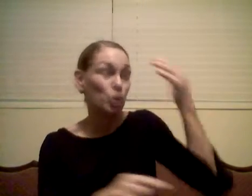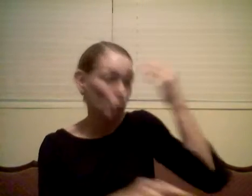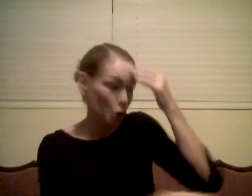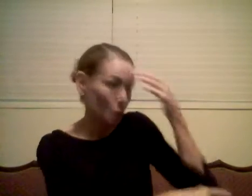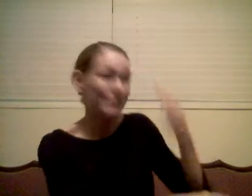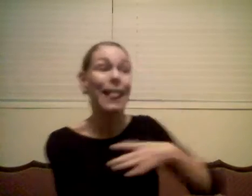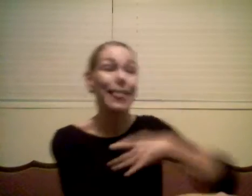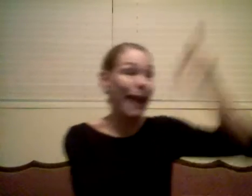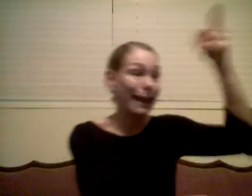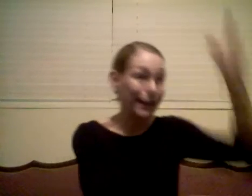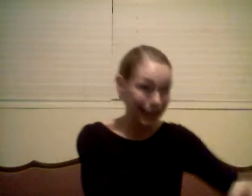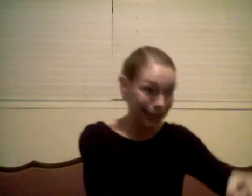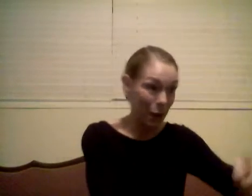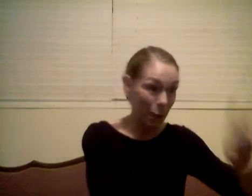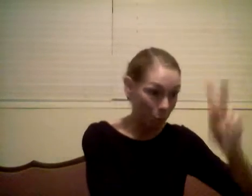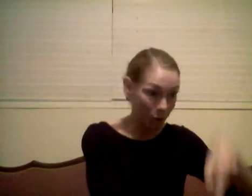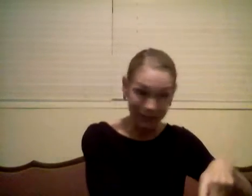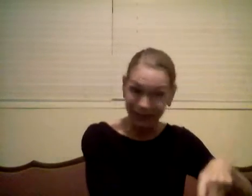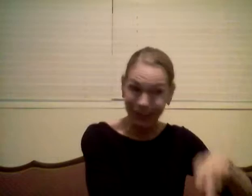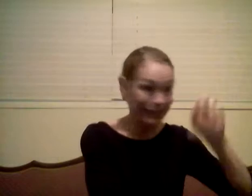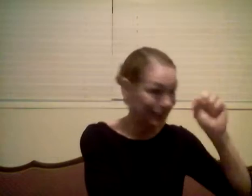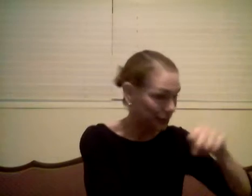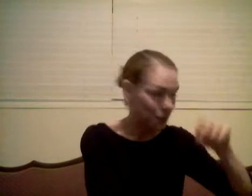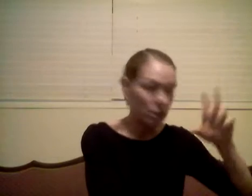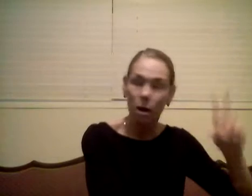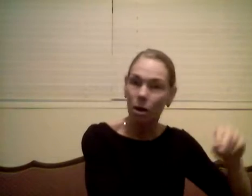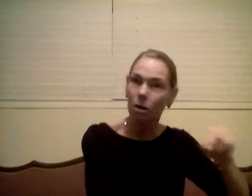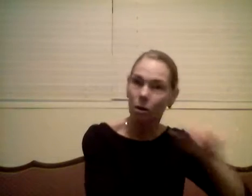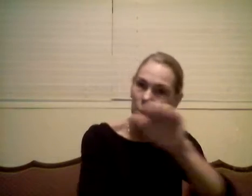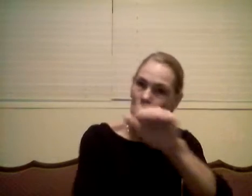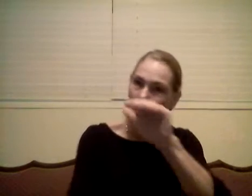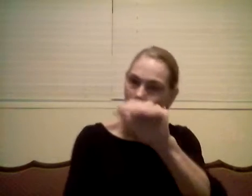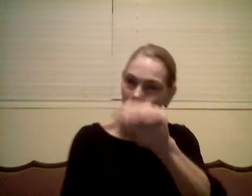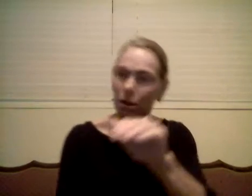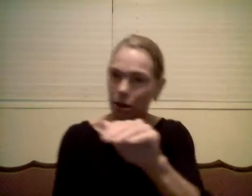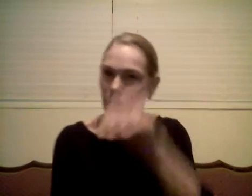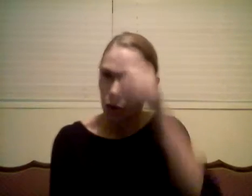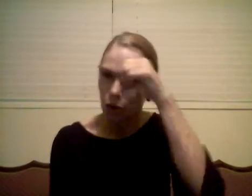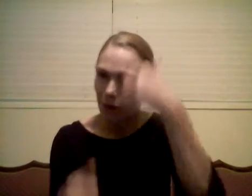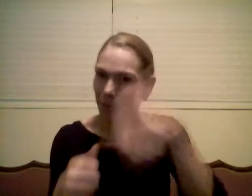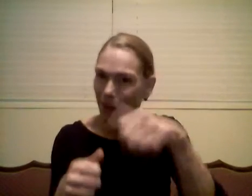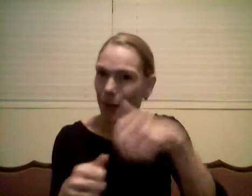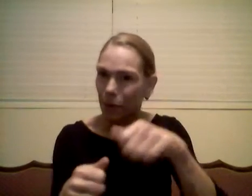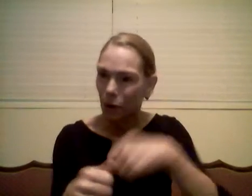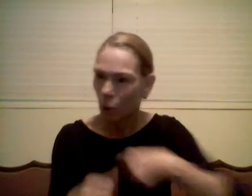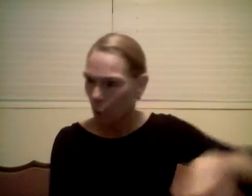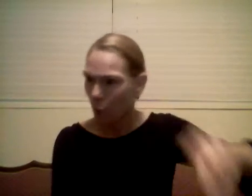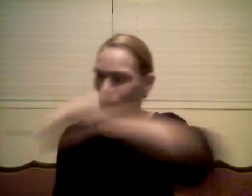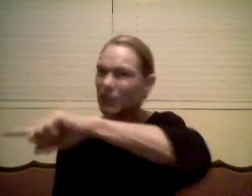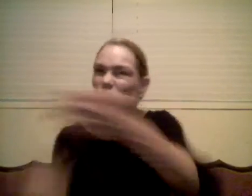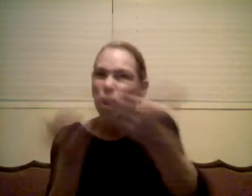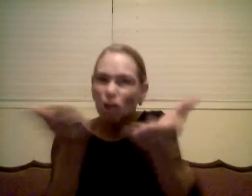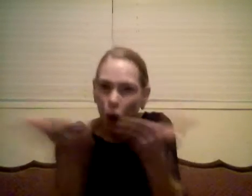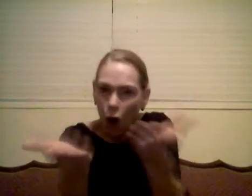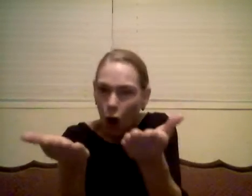that. I'm in the service business. We rent cars to people who've been broken down, been in accidents. If you cannot be nice to the